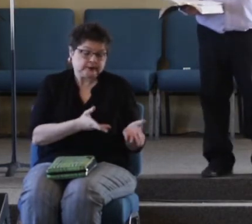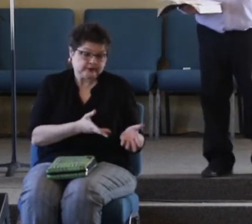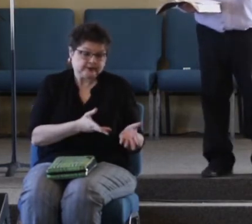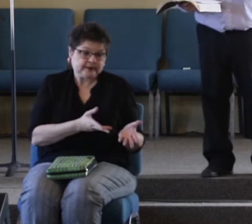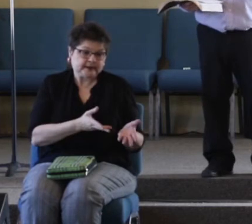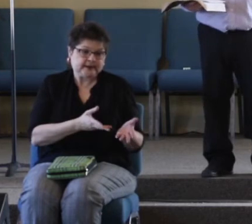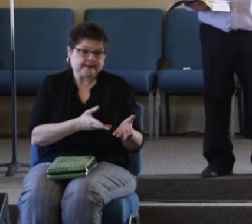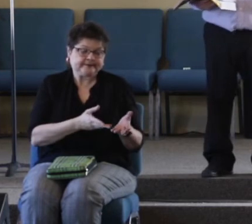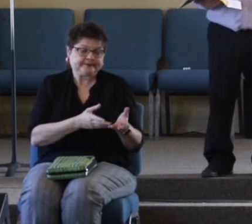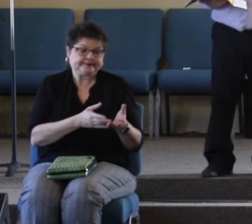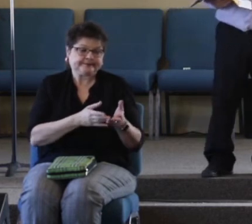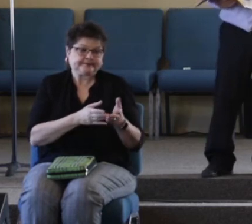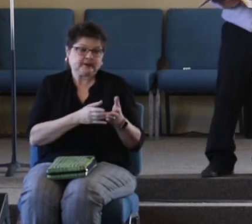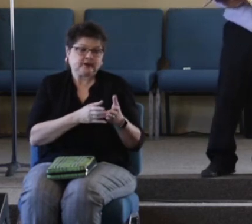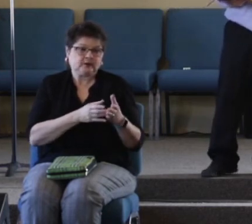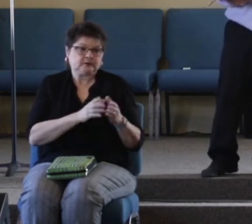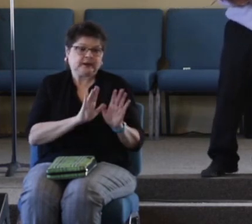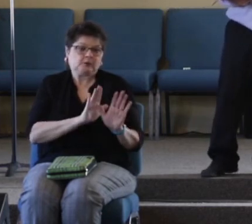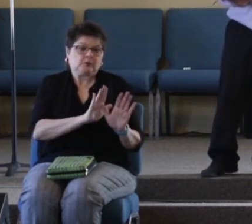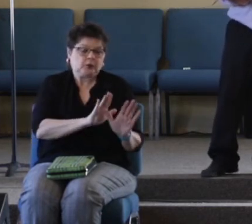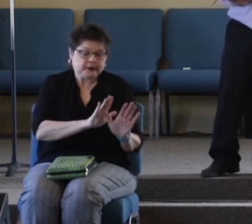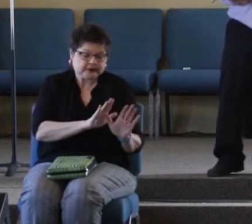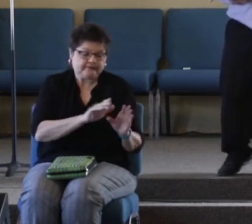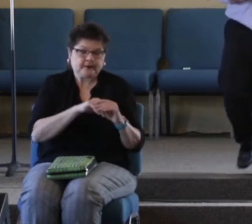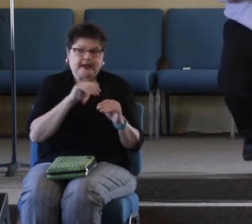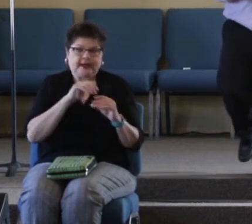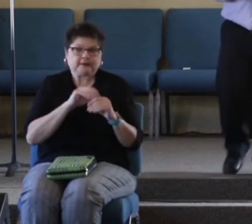pushed forward by an outside force,